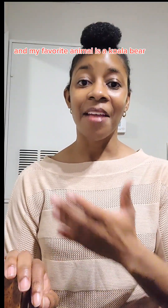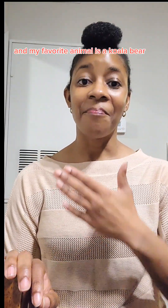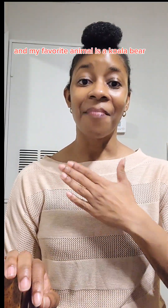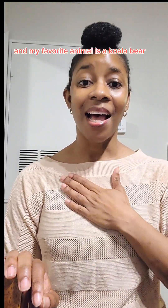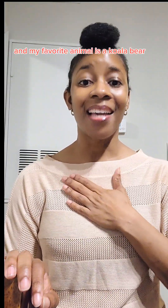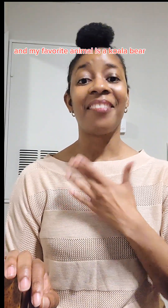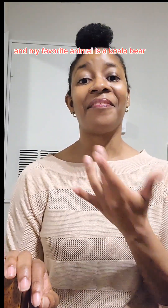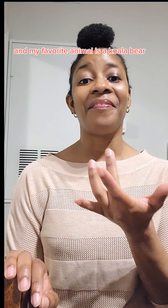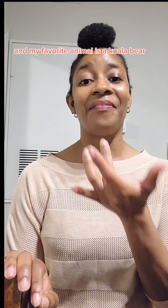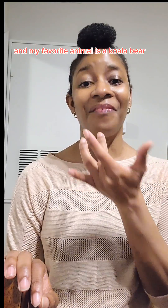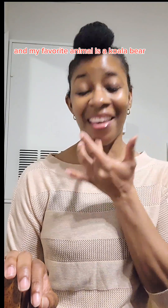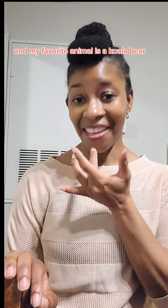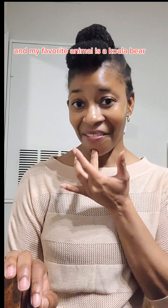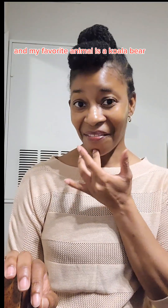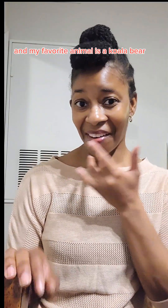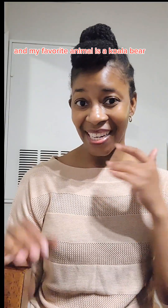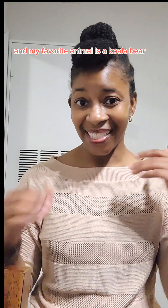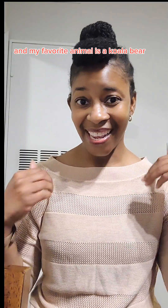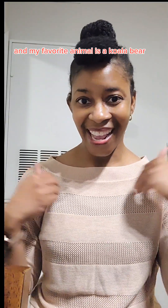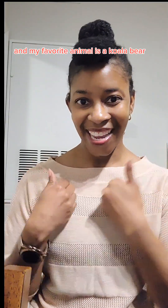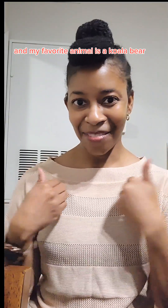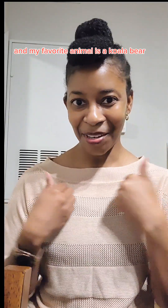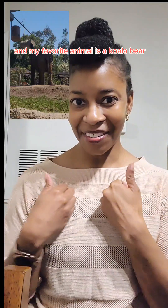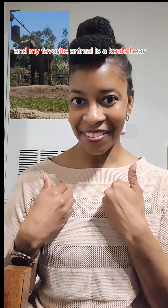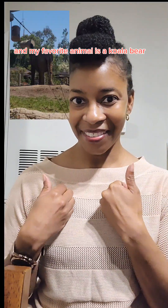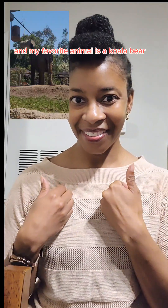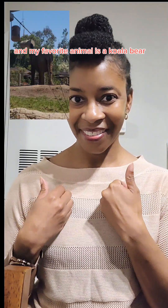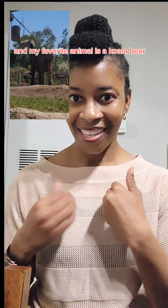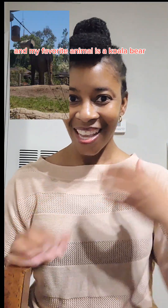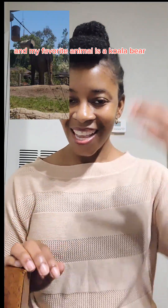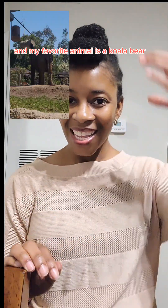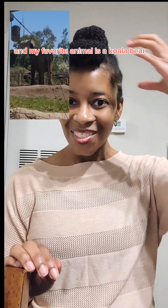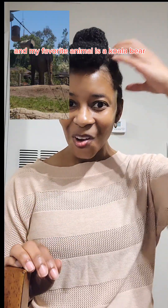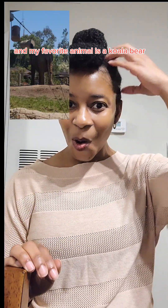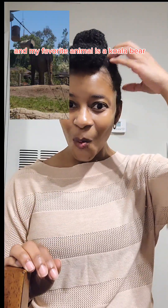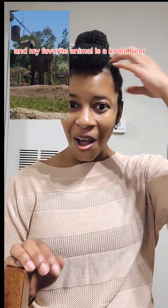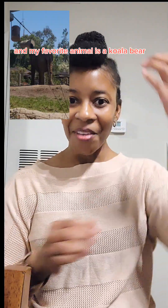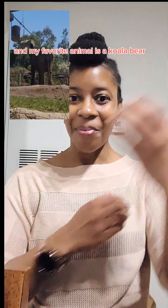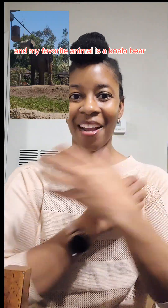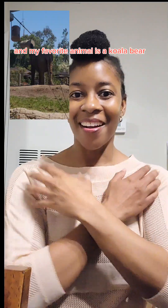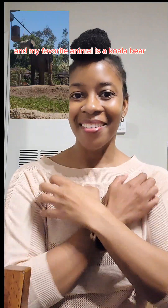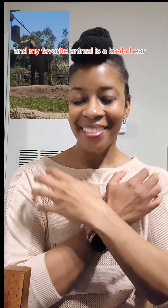And my favorite animal is a koala bear.